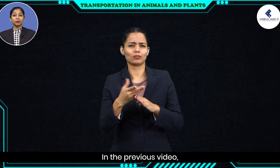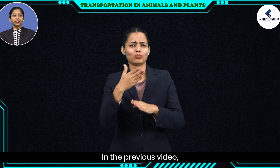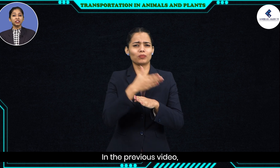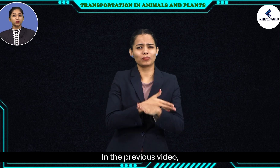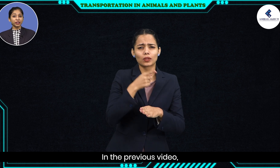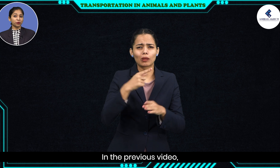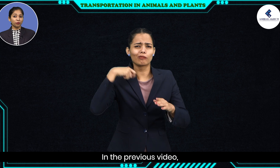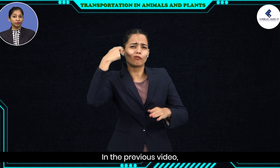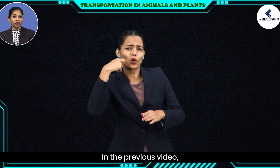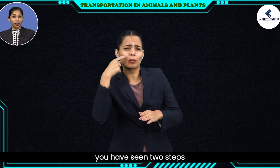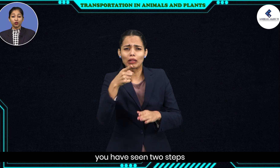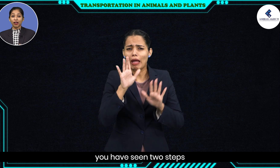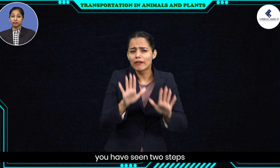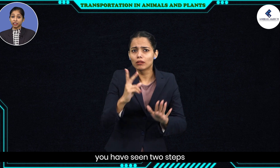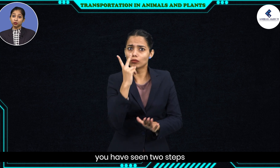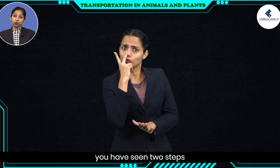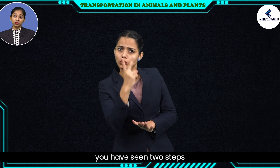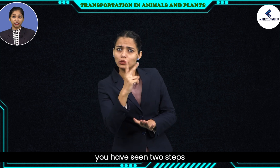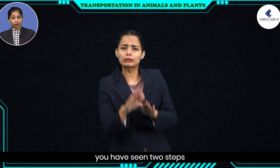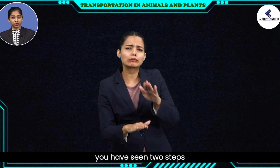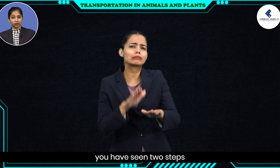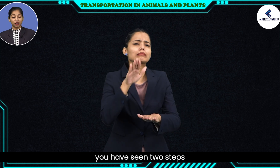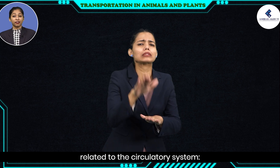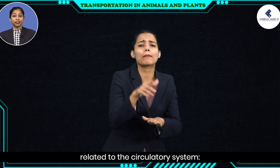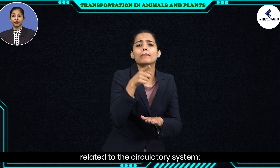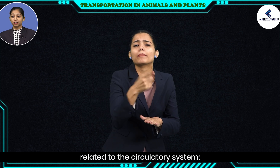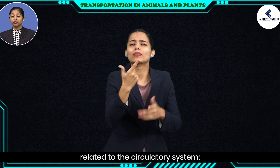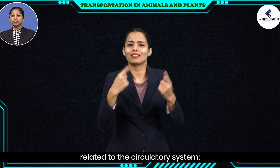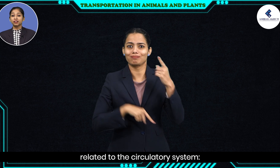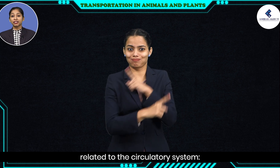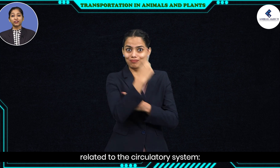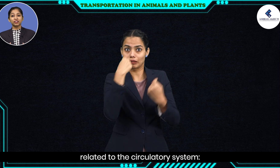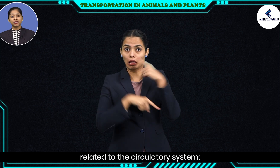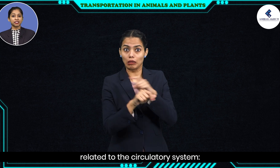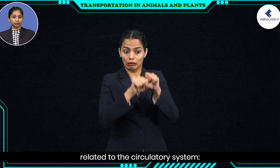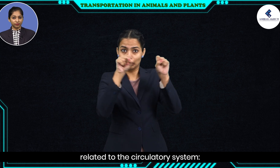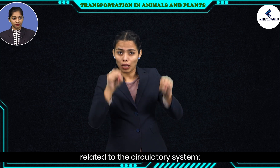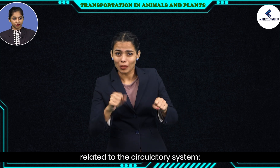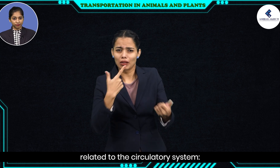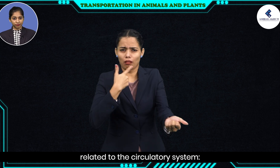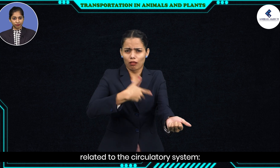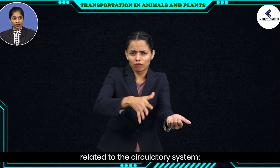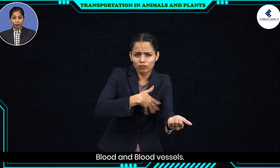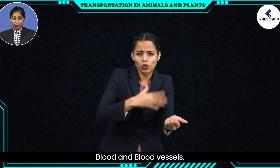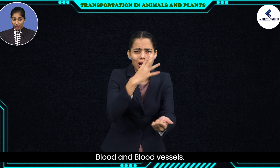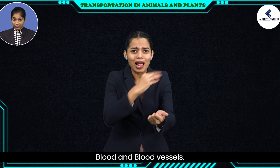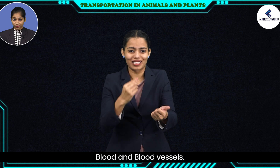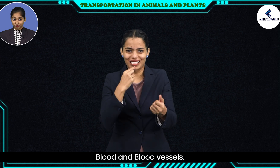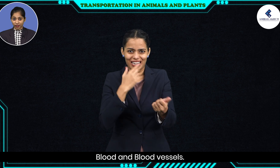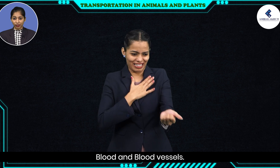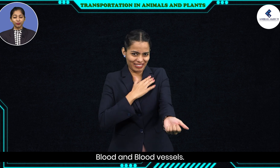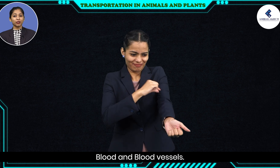In the previous video, you have seen two steps related to the circulatory system,